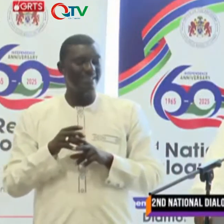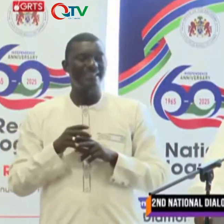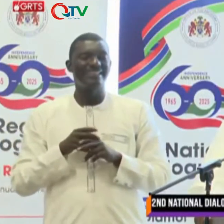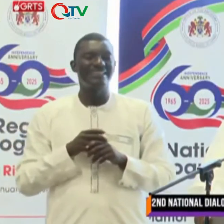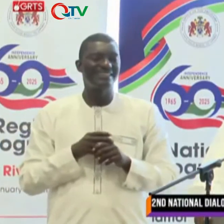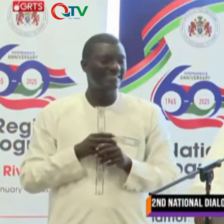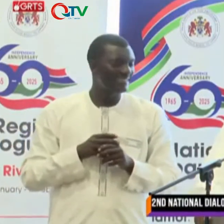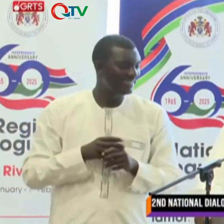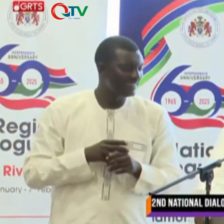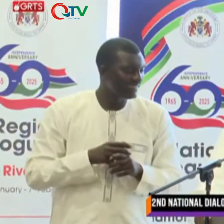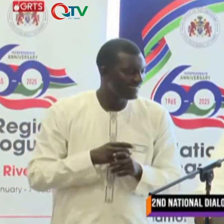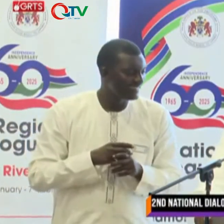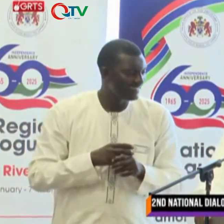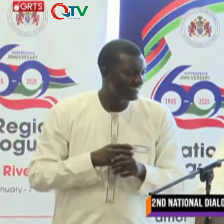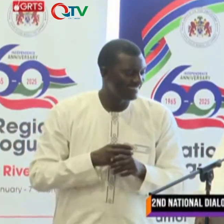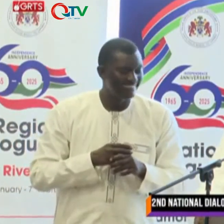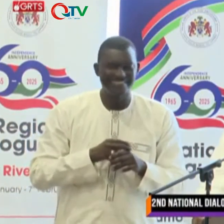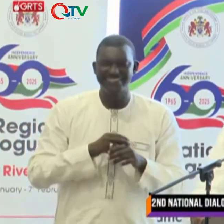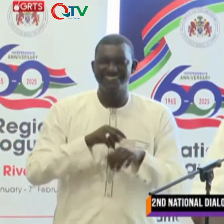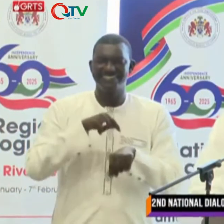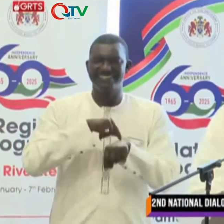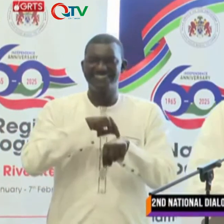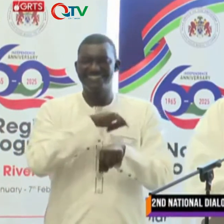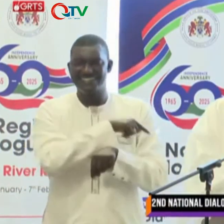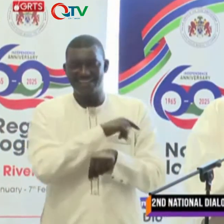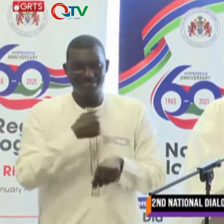I can't read that one.